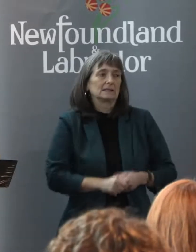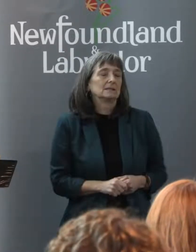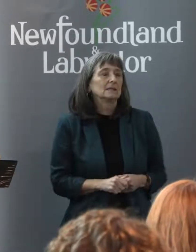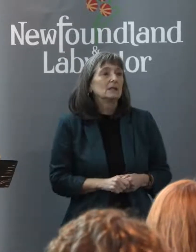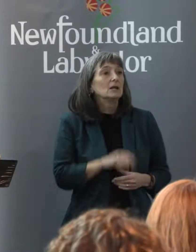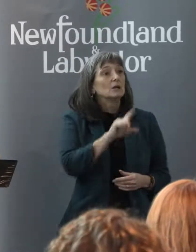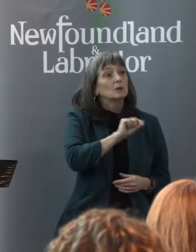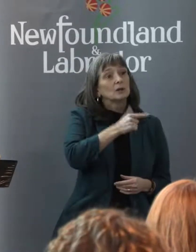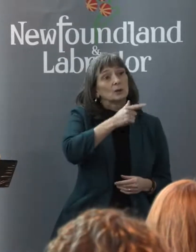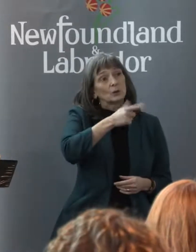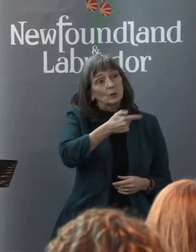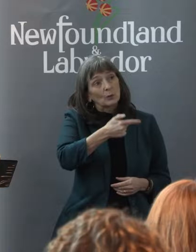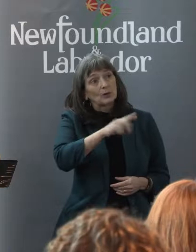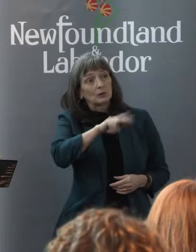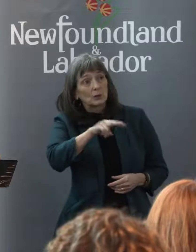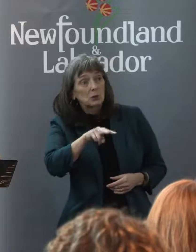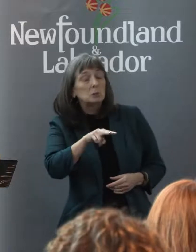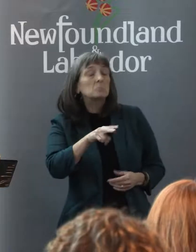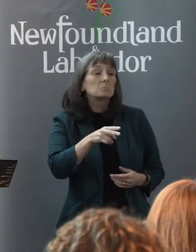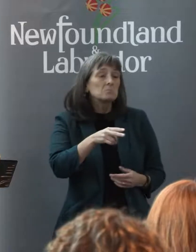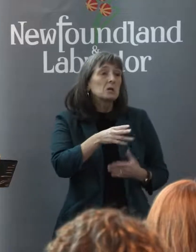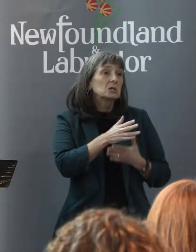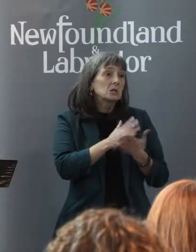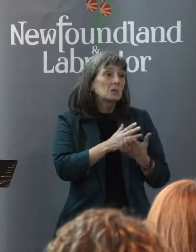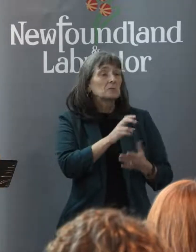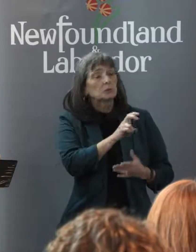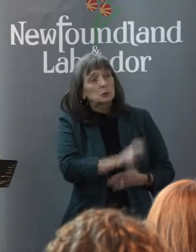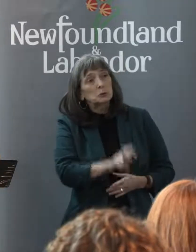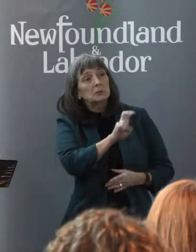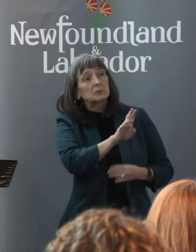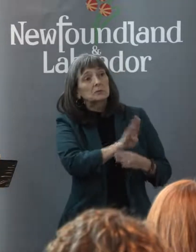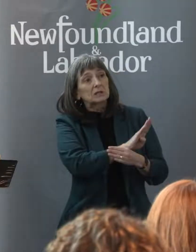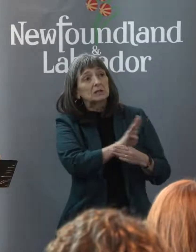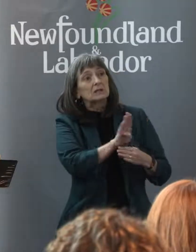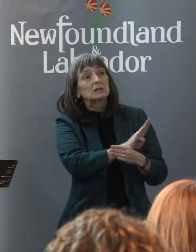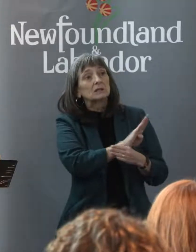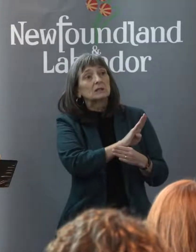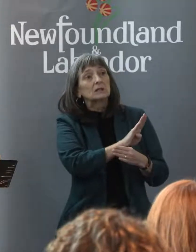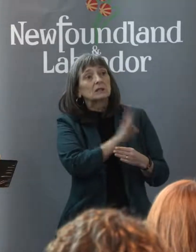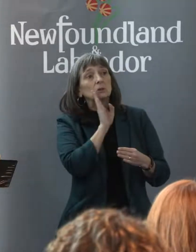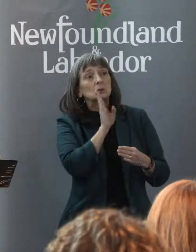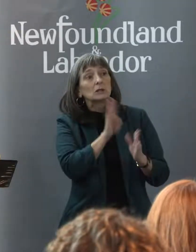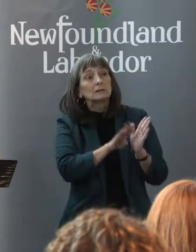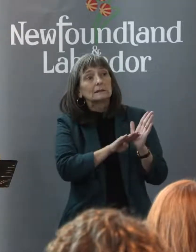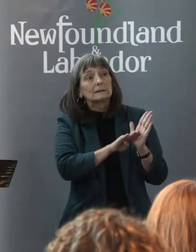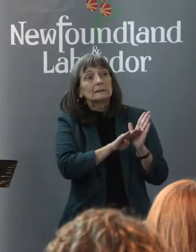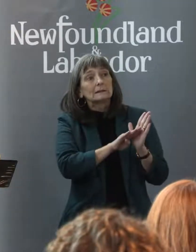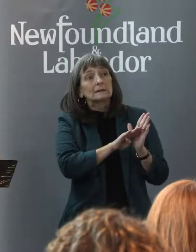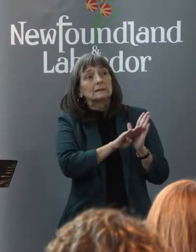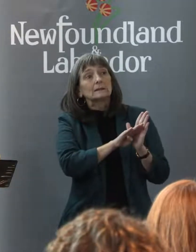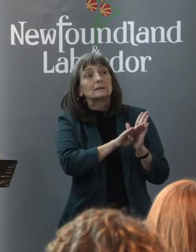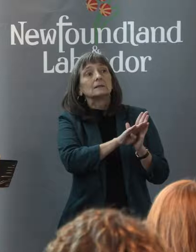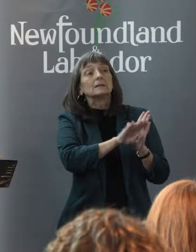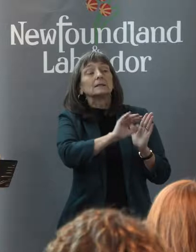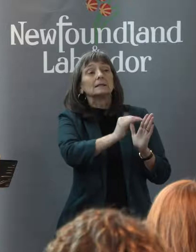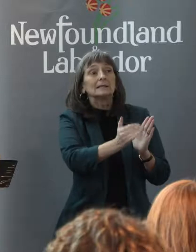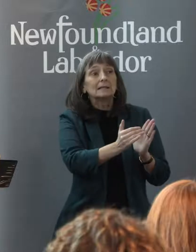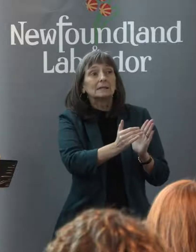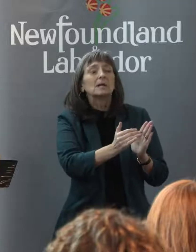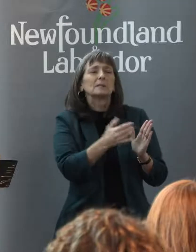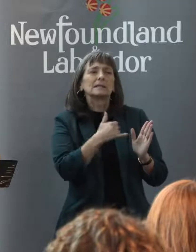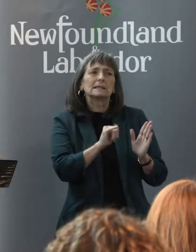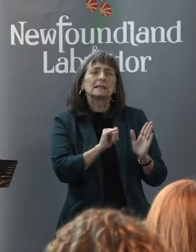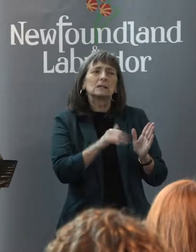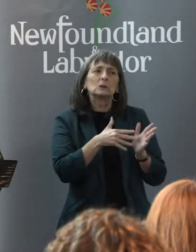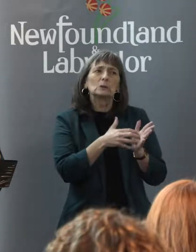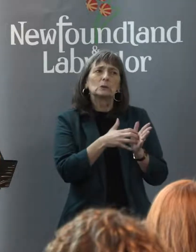2021 and 2022 have shown signs that the tourism industry is on its way to recovery, this industry still